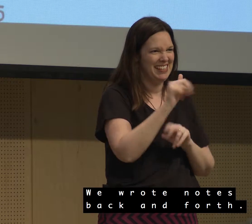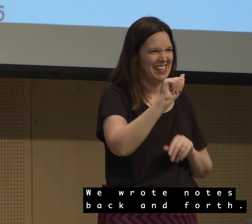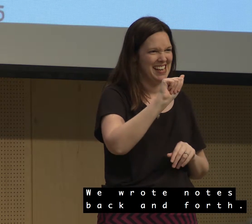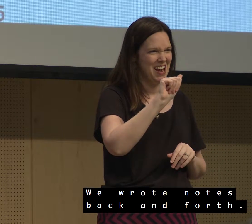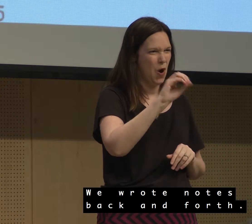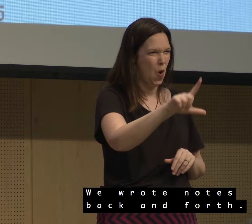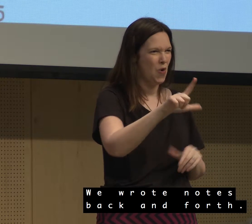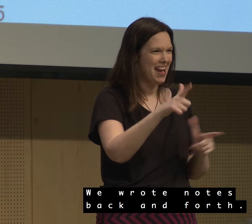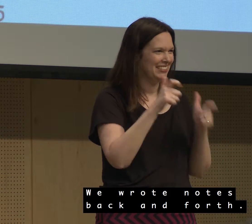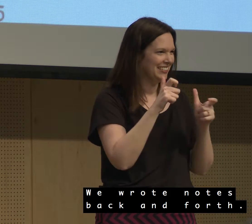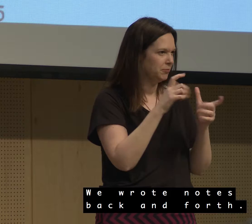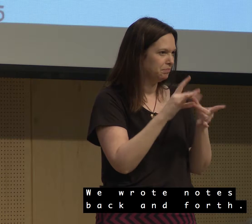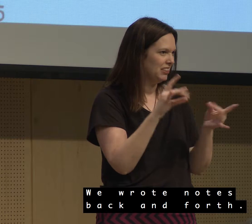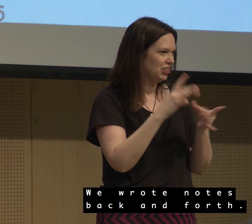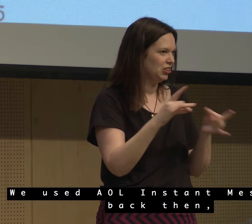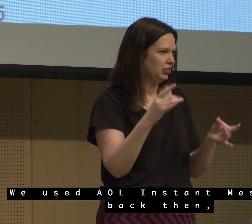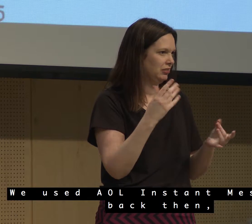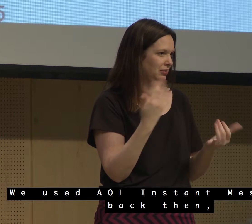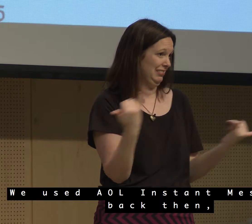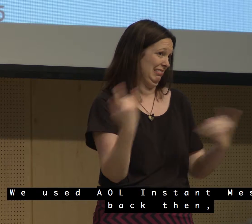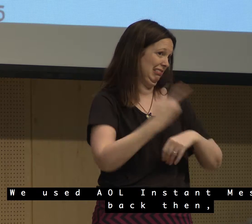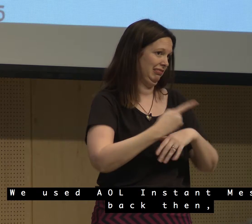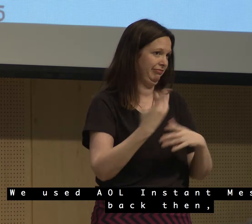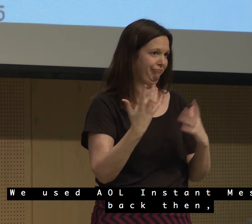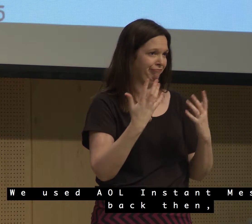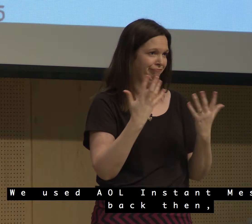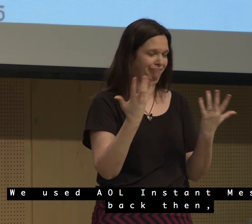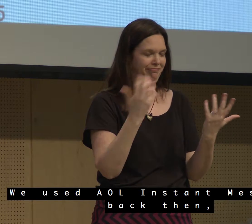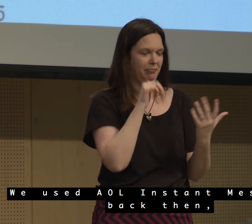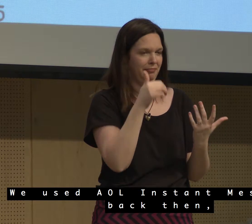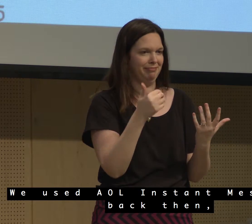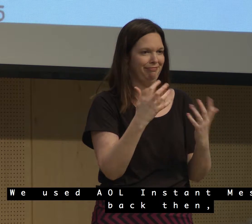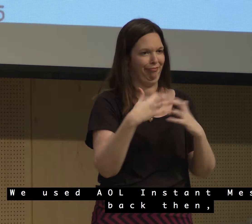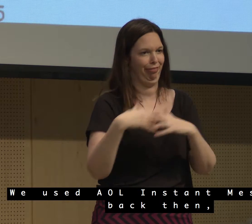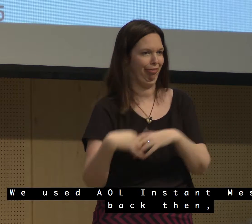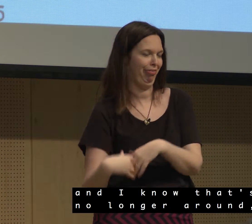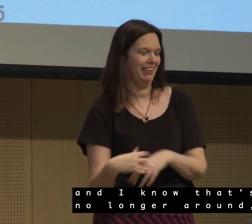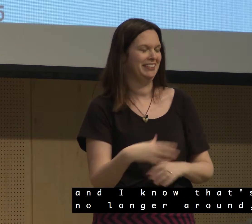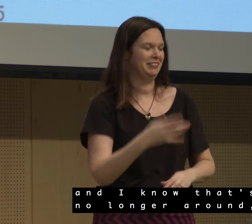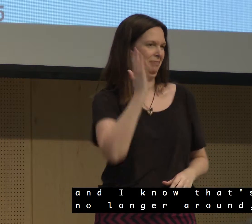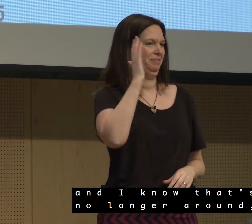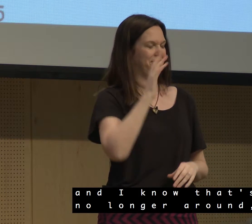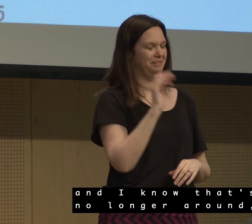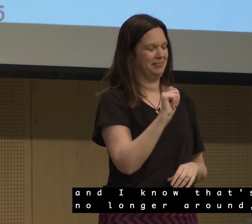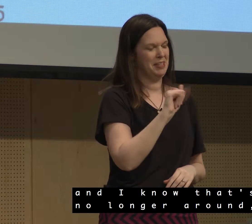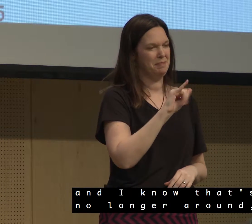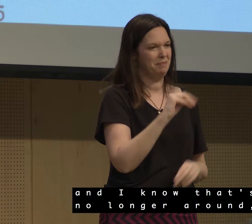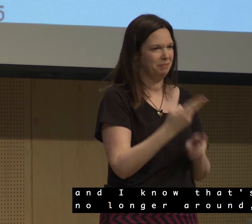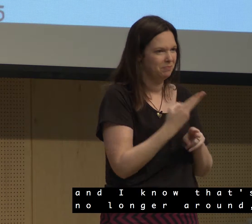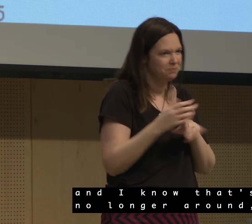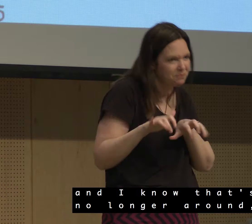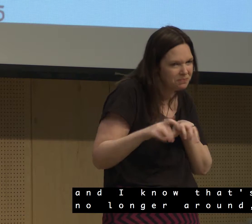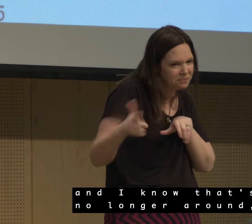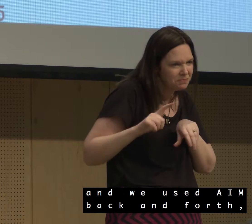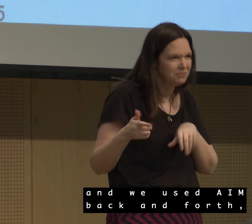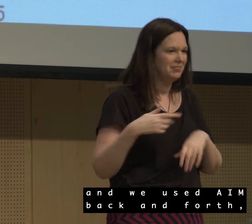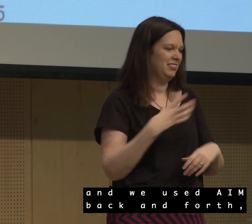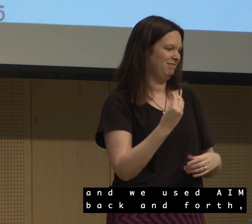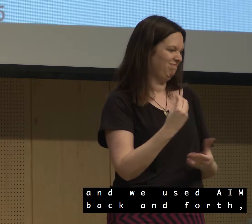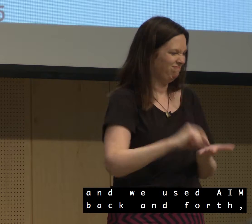wrote notes back and forth. We used AOL, Instant Messenger back then, and I know that's no longer around. And we used AIM back